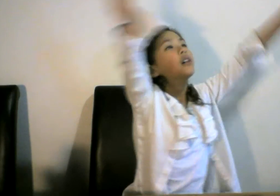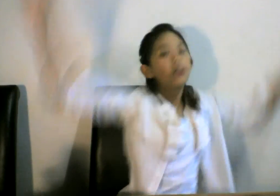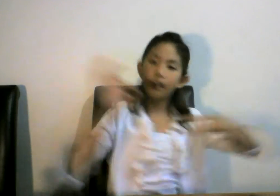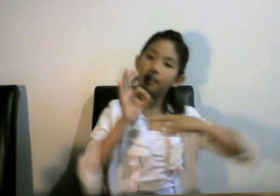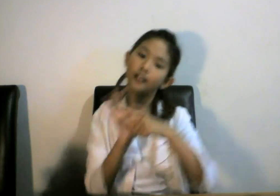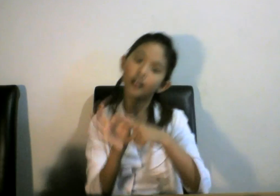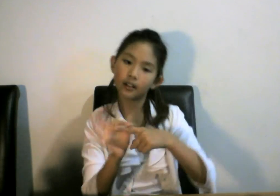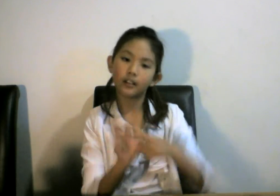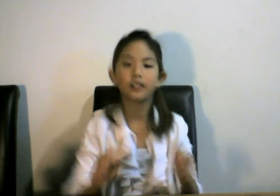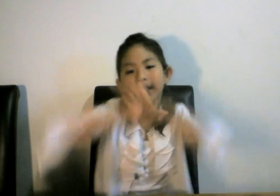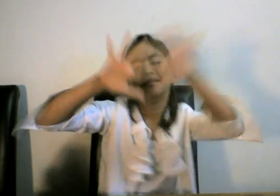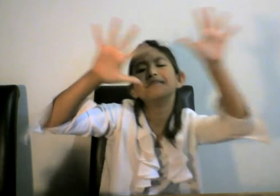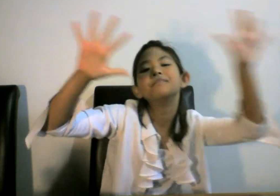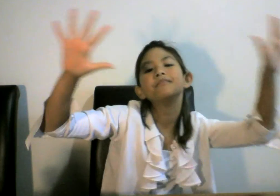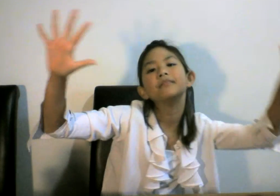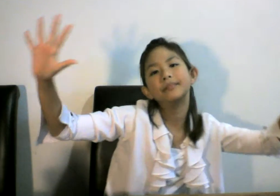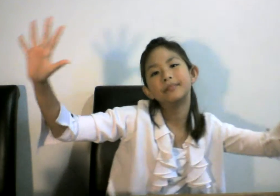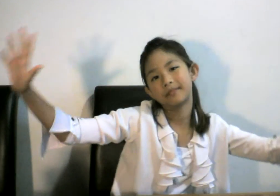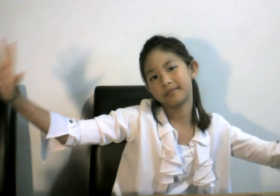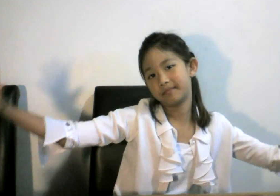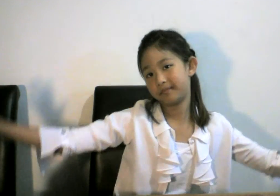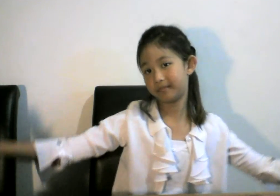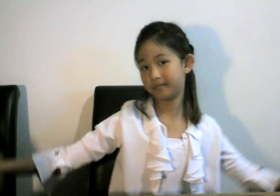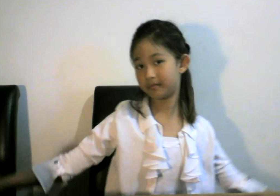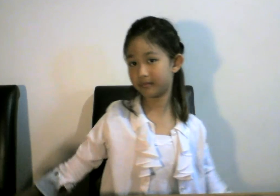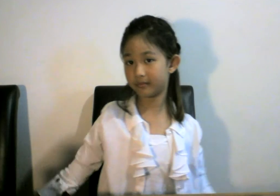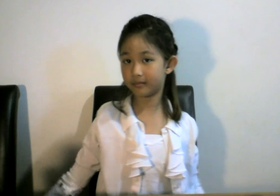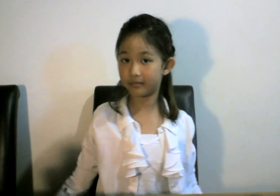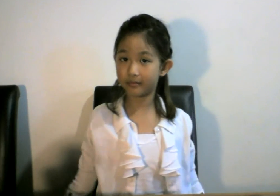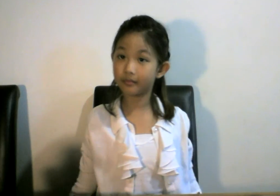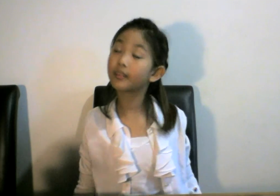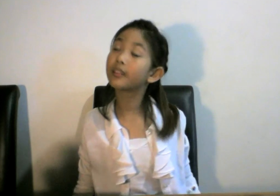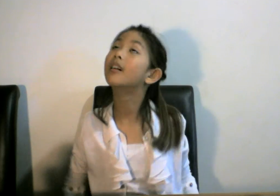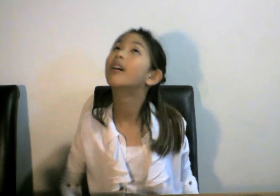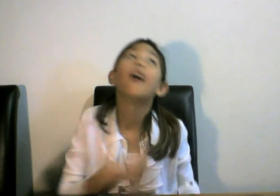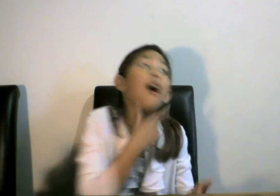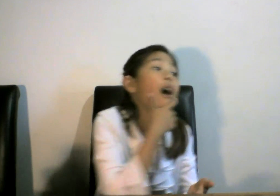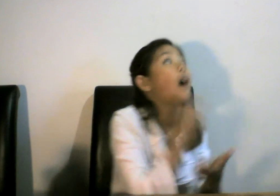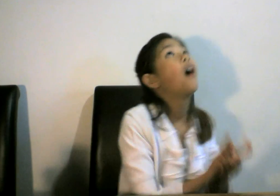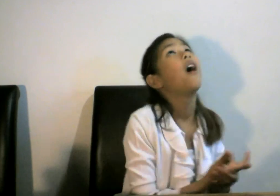firework. Come on, let your colors burst. Make 'em go